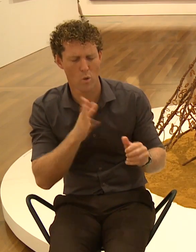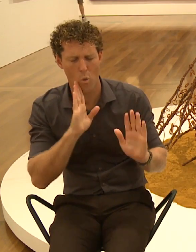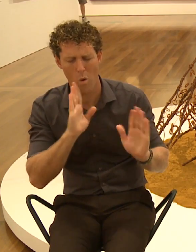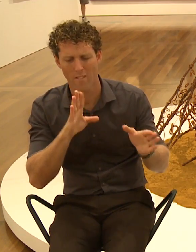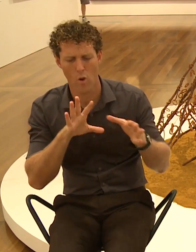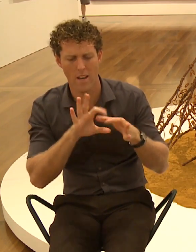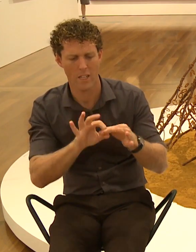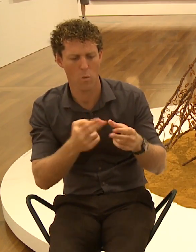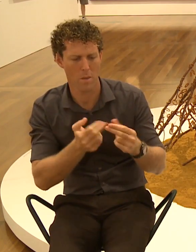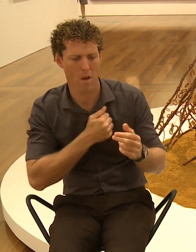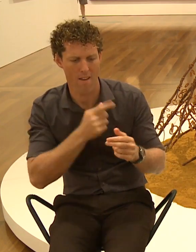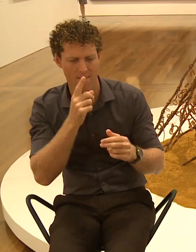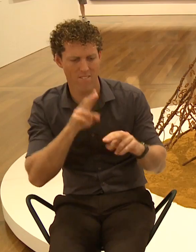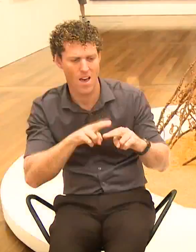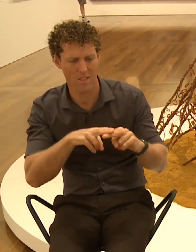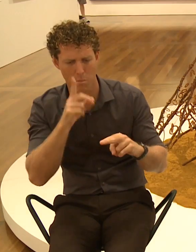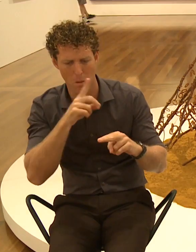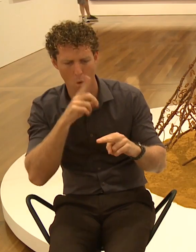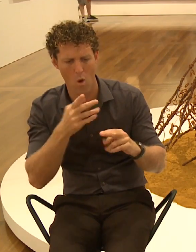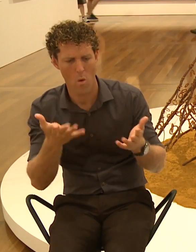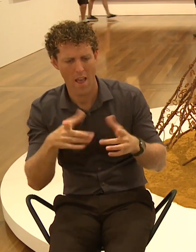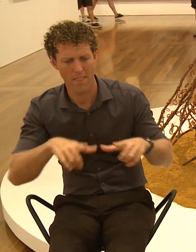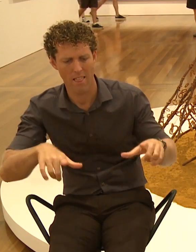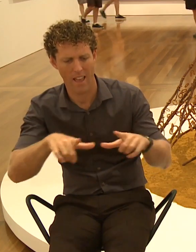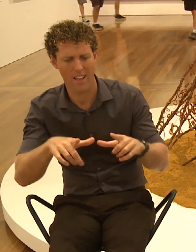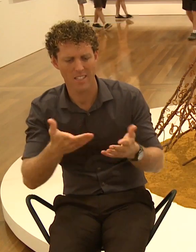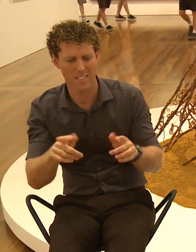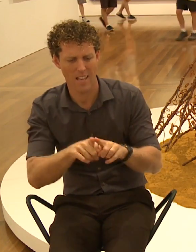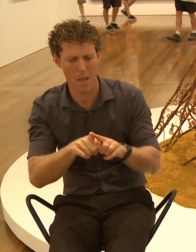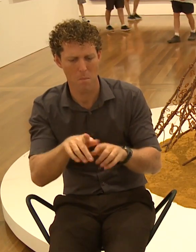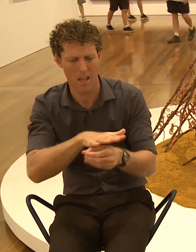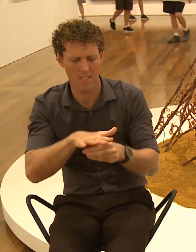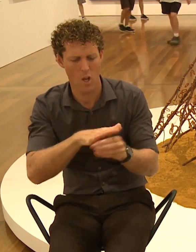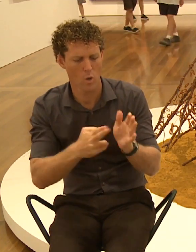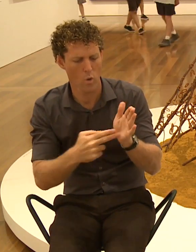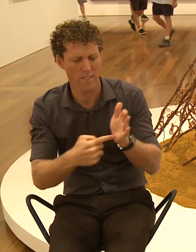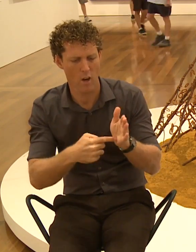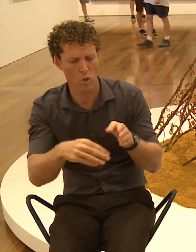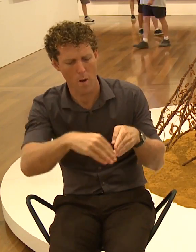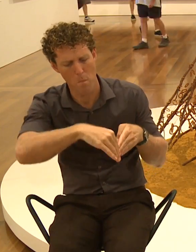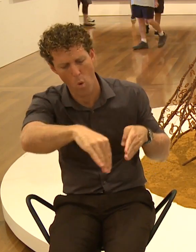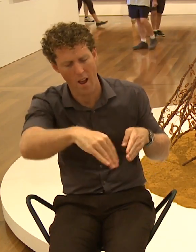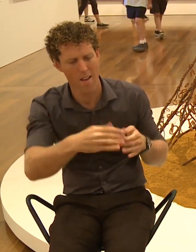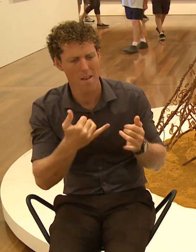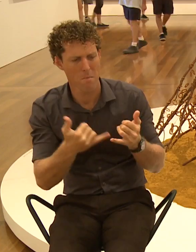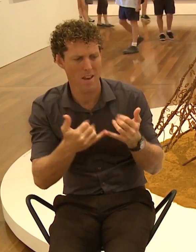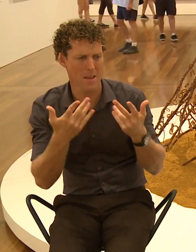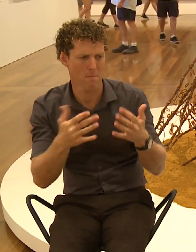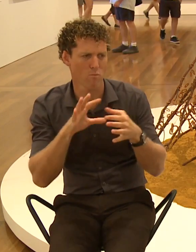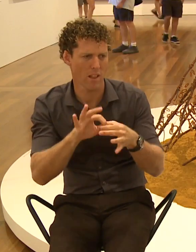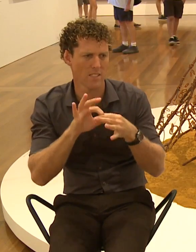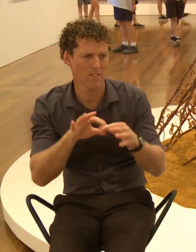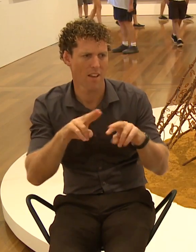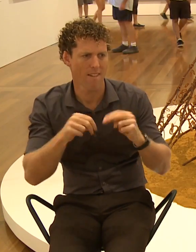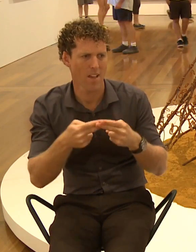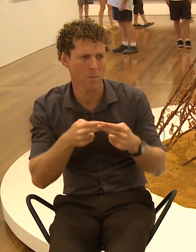connection to my father's people at Lake Nash, which is across the Northern Territory border. And we have many relatives and connections